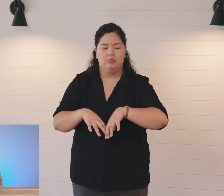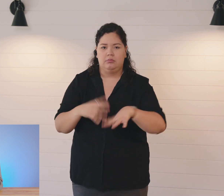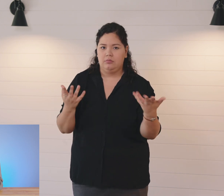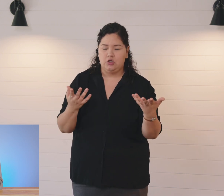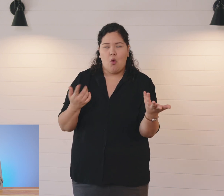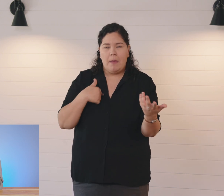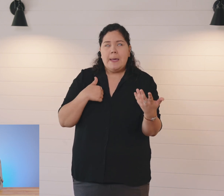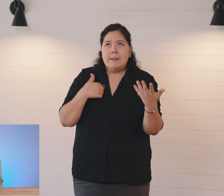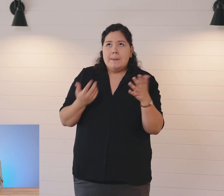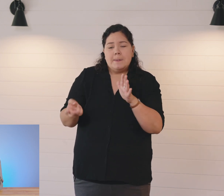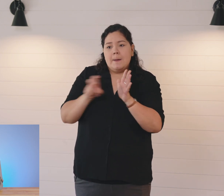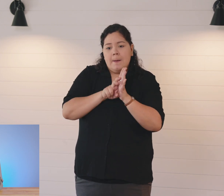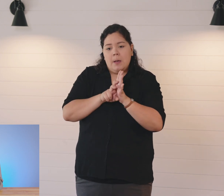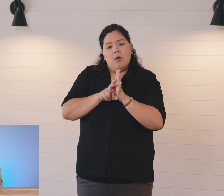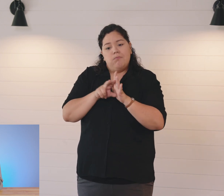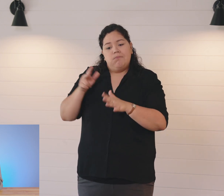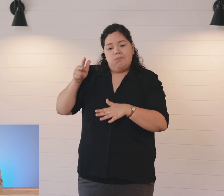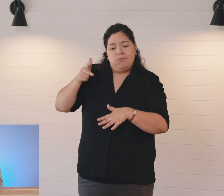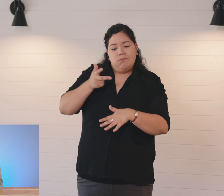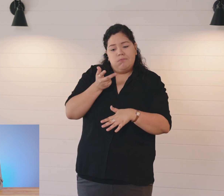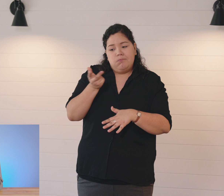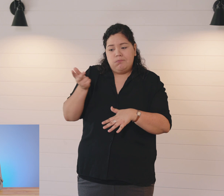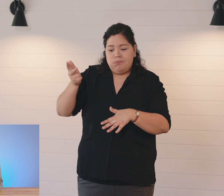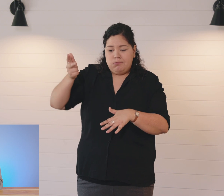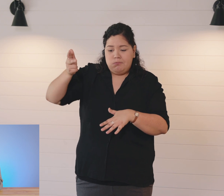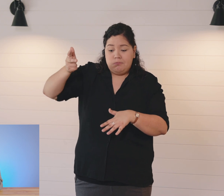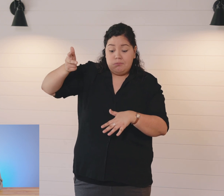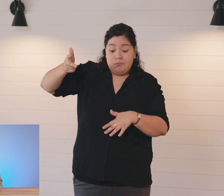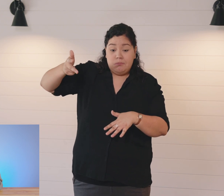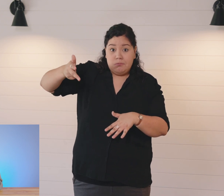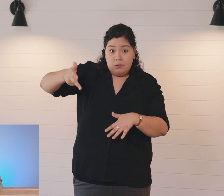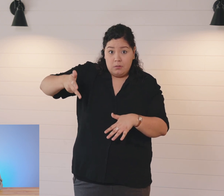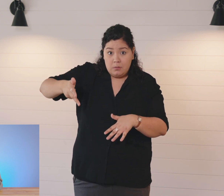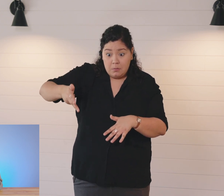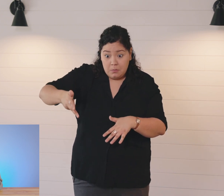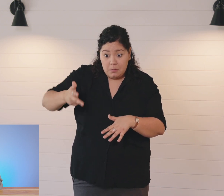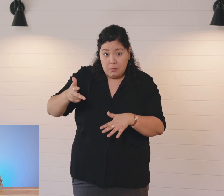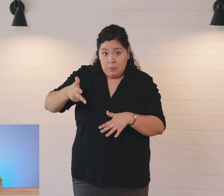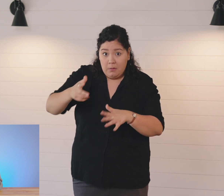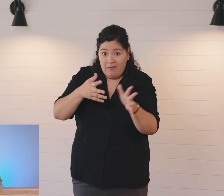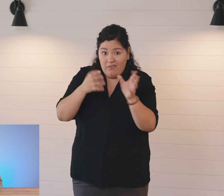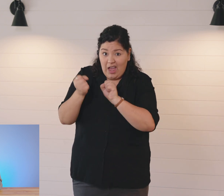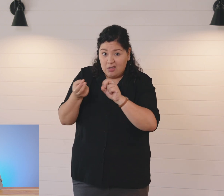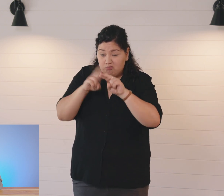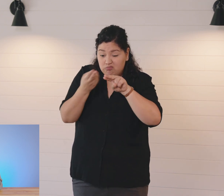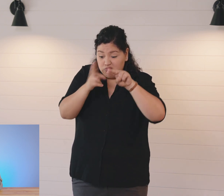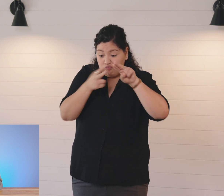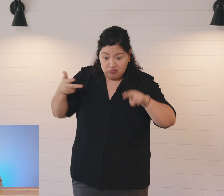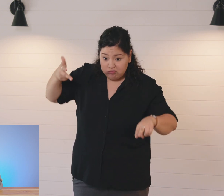car, went down the street, turned onto the main road, started to go down the hill, the car